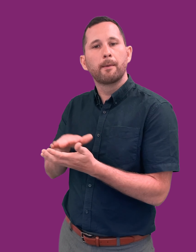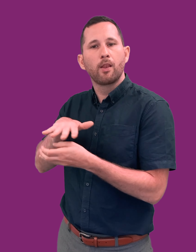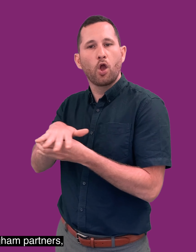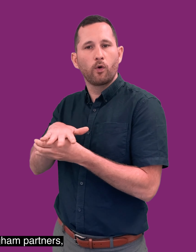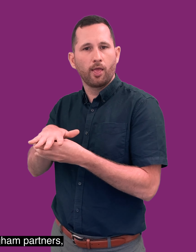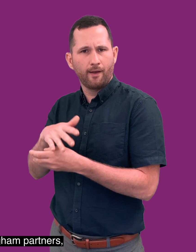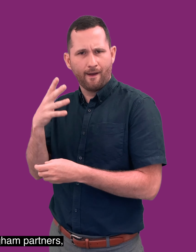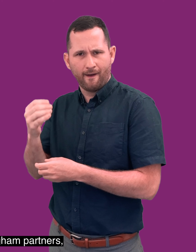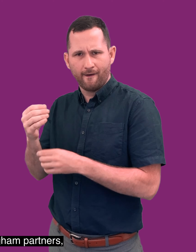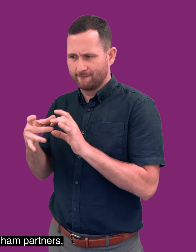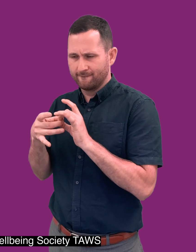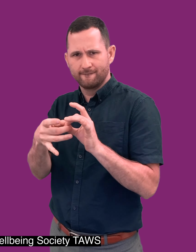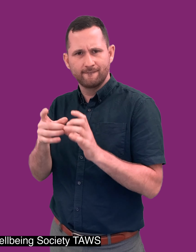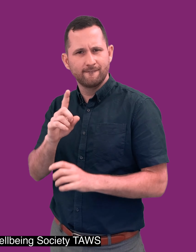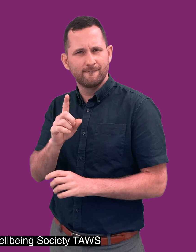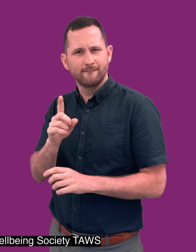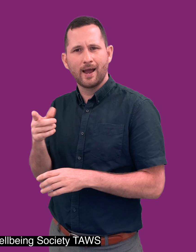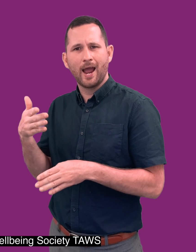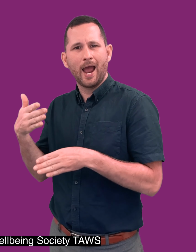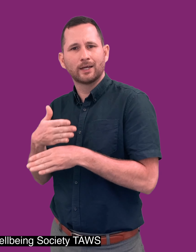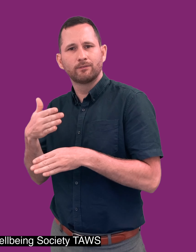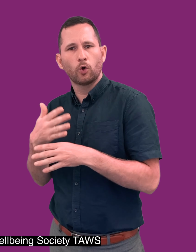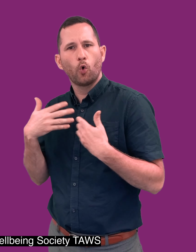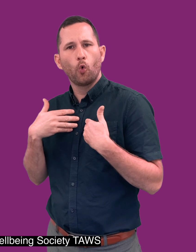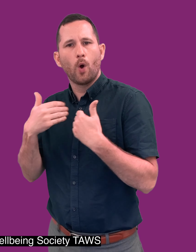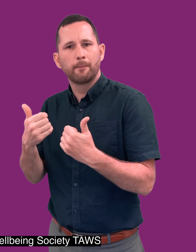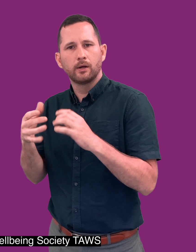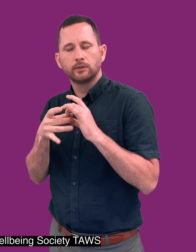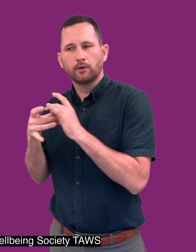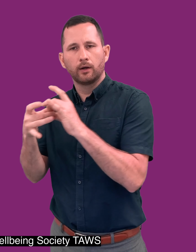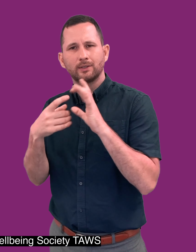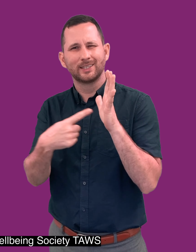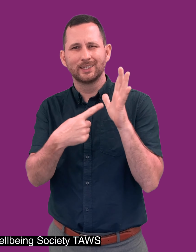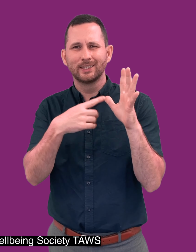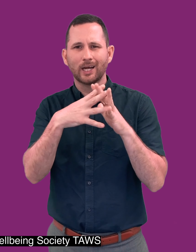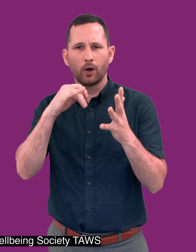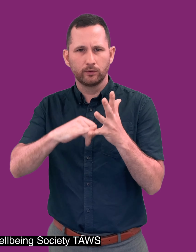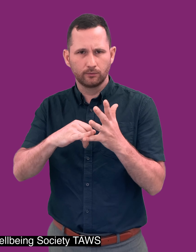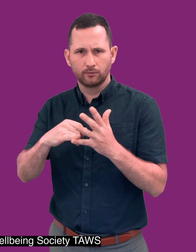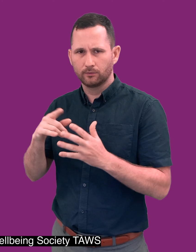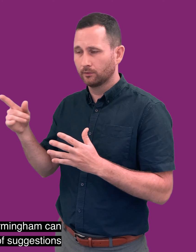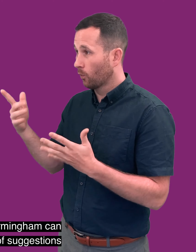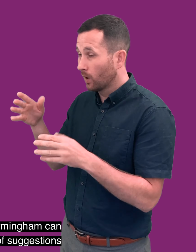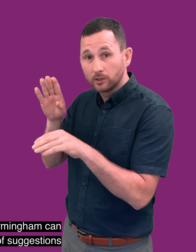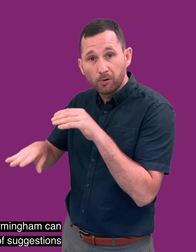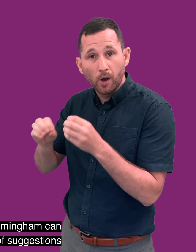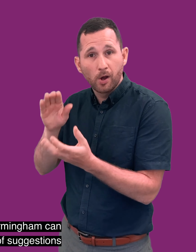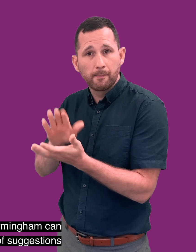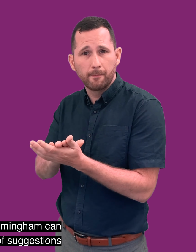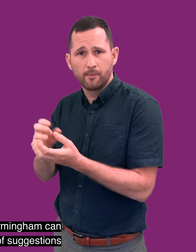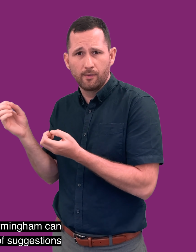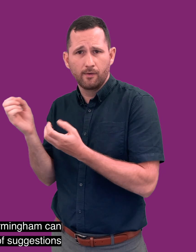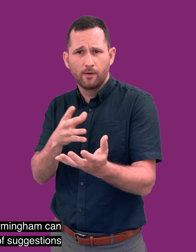Local Birmingham partners such as the Active Wellbeing Society, Tours, and Sport Birmingham